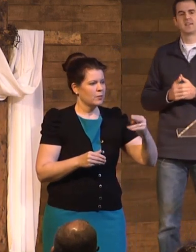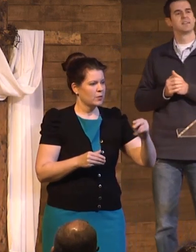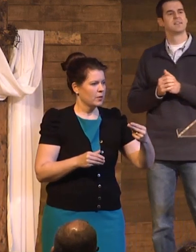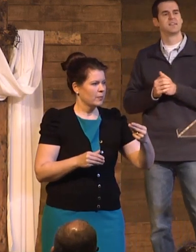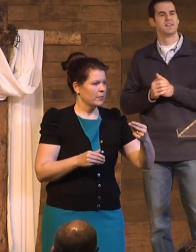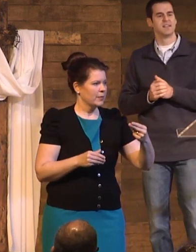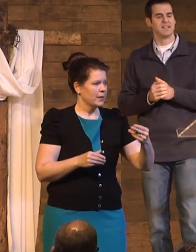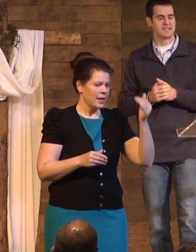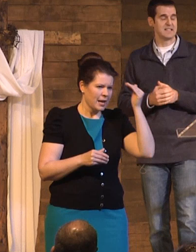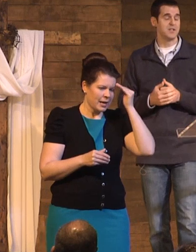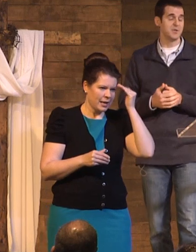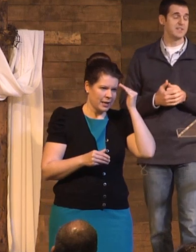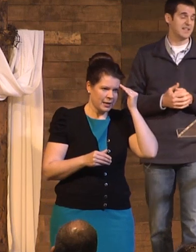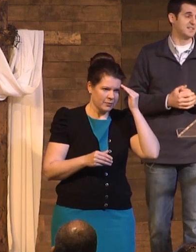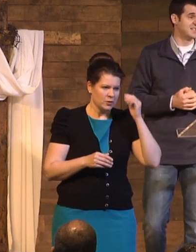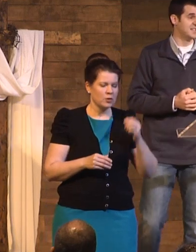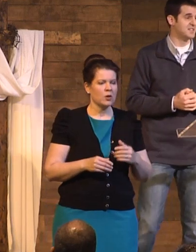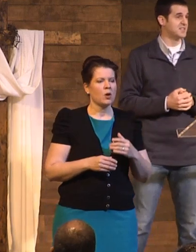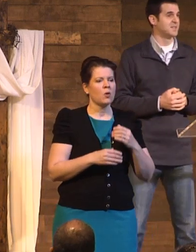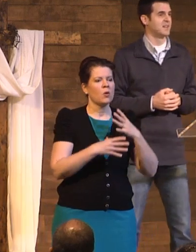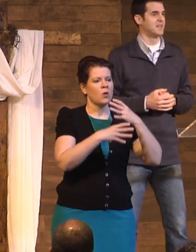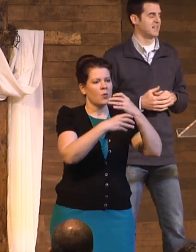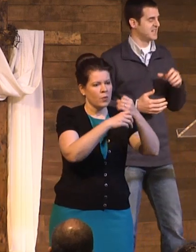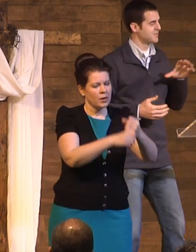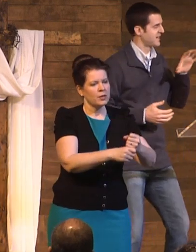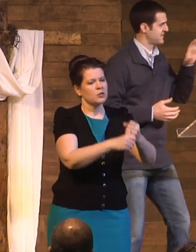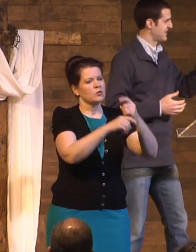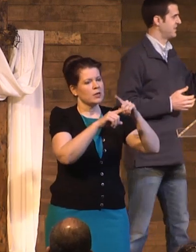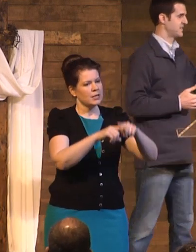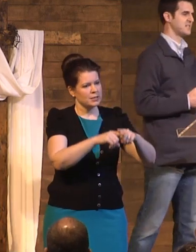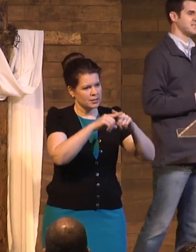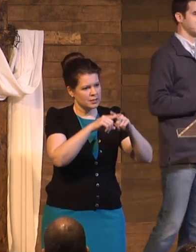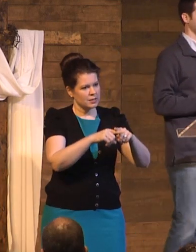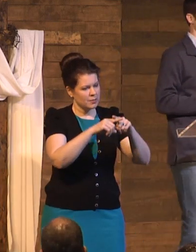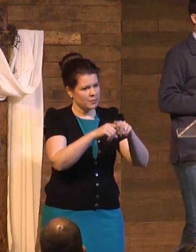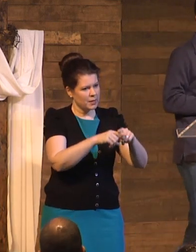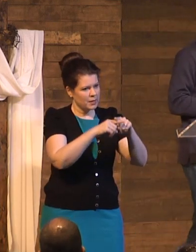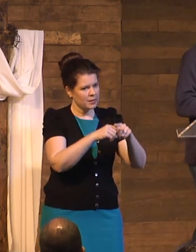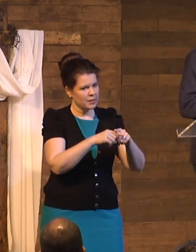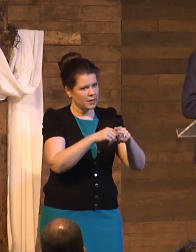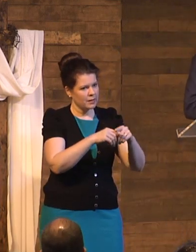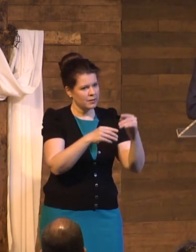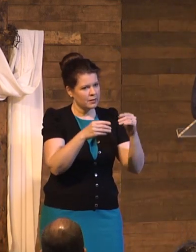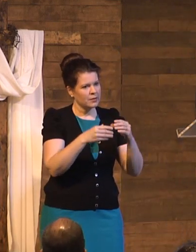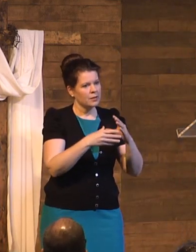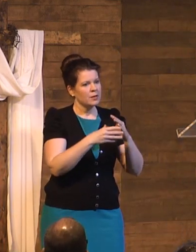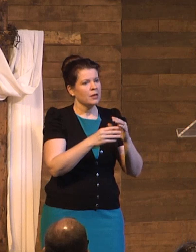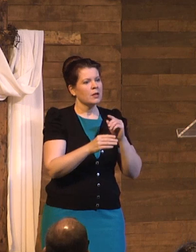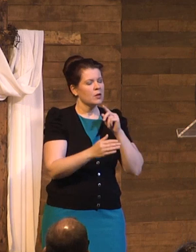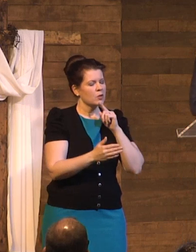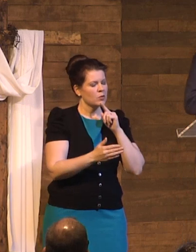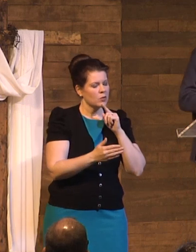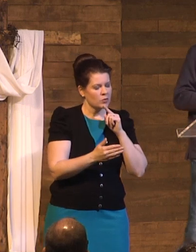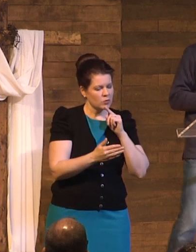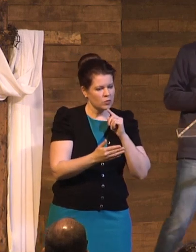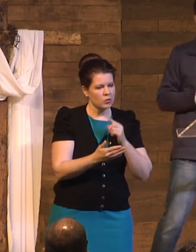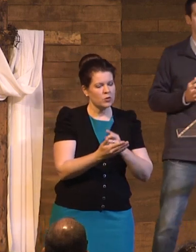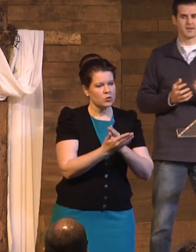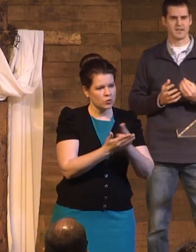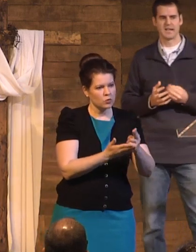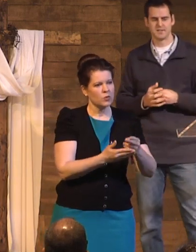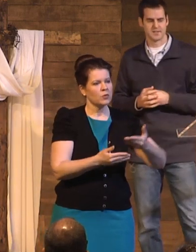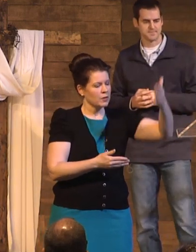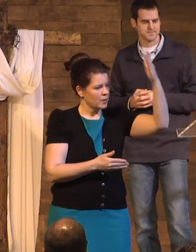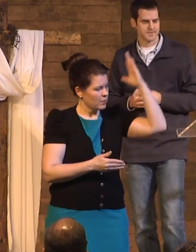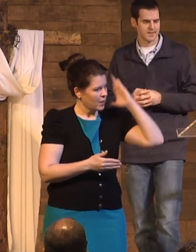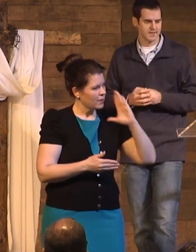God? Is he who he says he is, that he can reconcile this section of scripture so that my heart